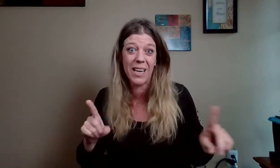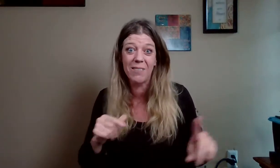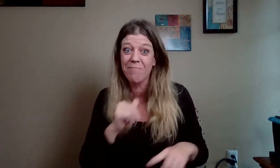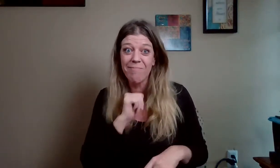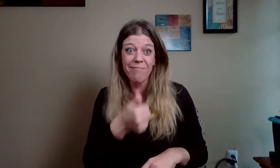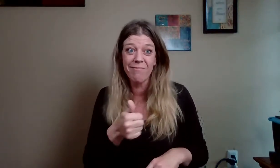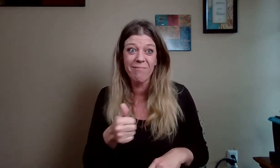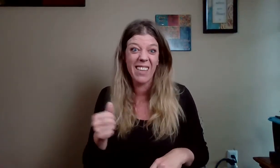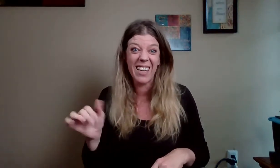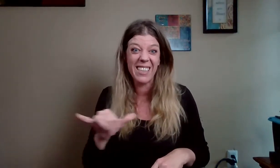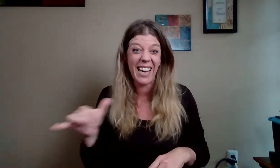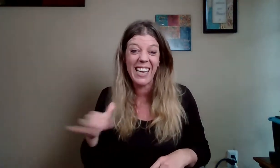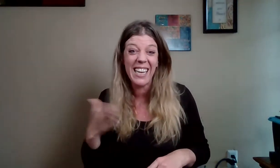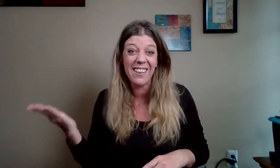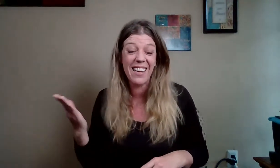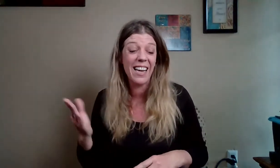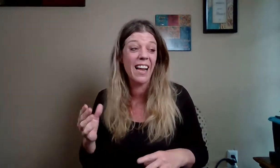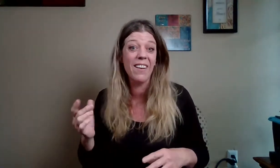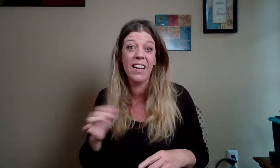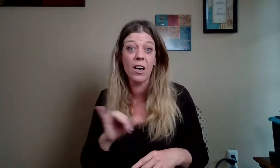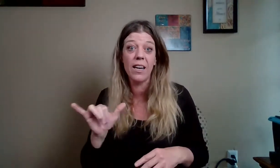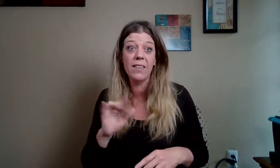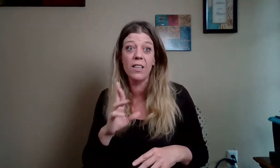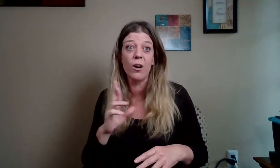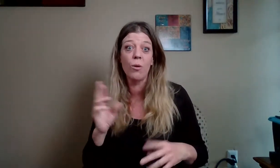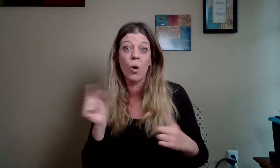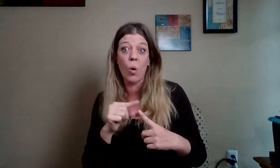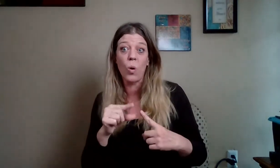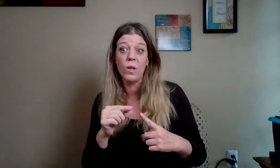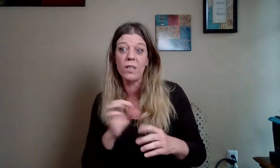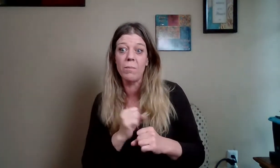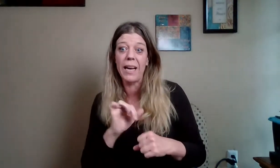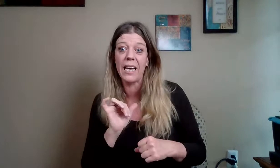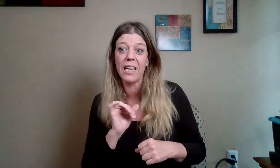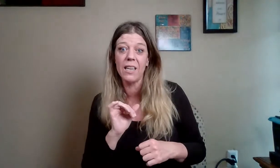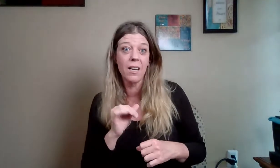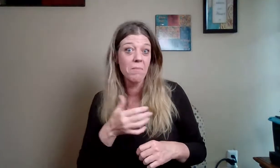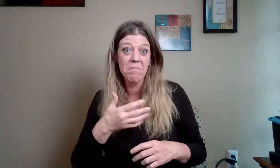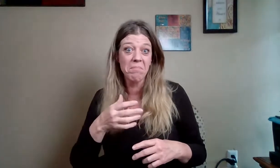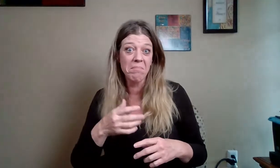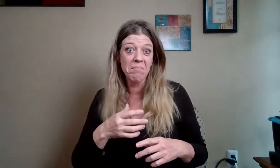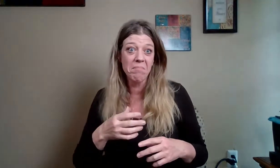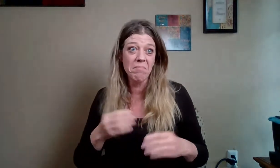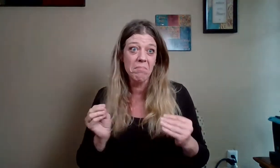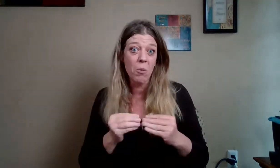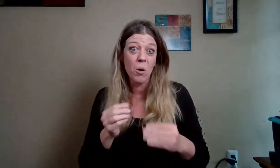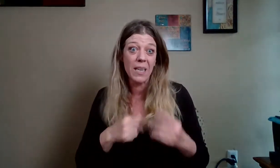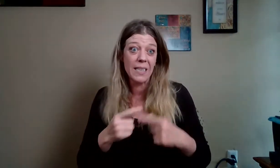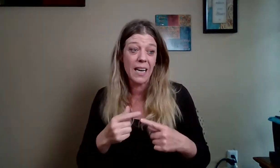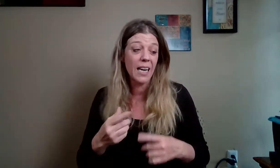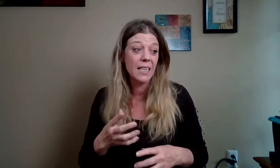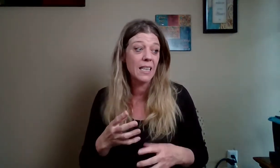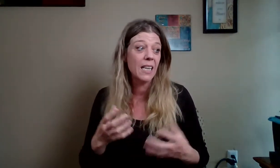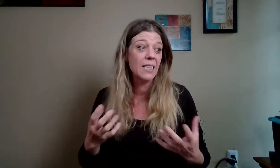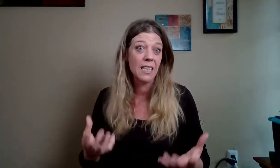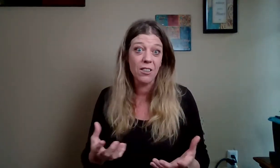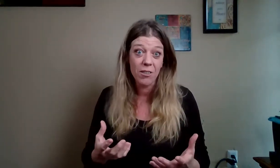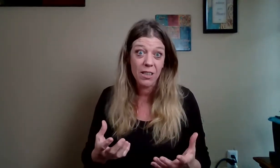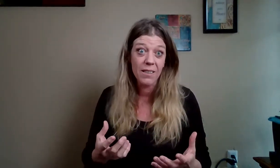but not anything. And there is no goal to make it more signs, and it's